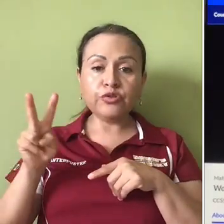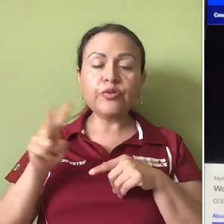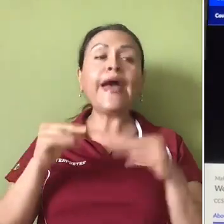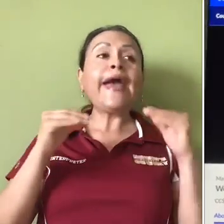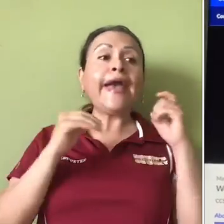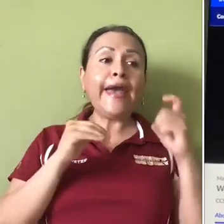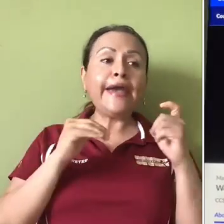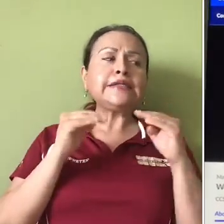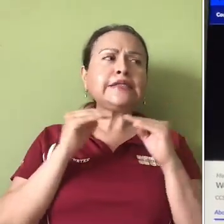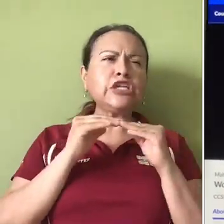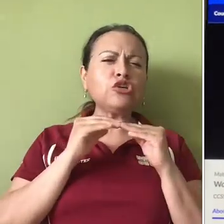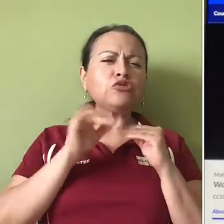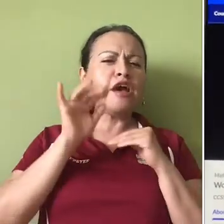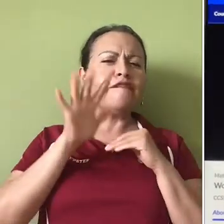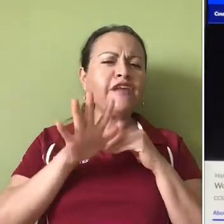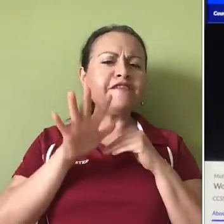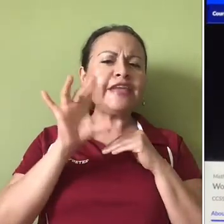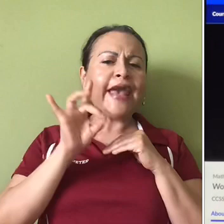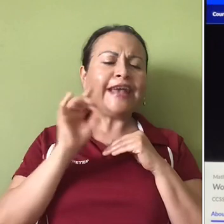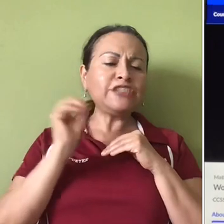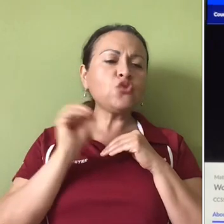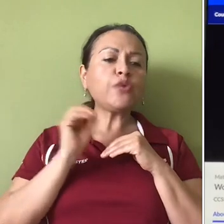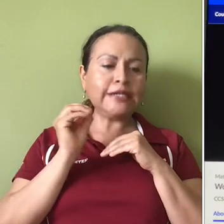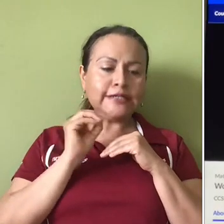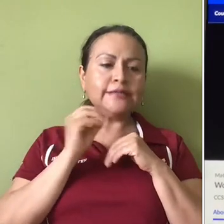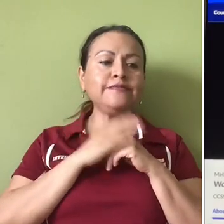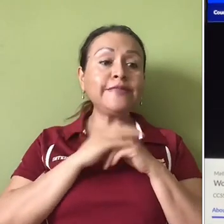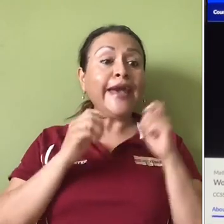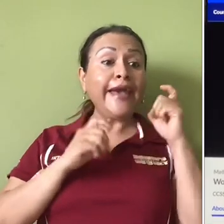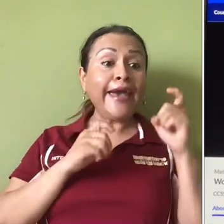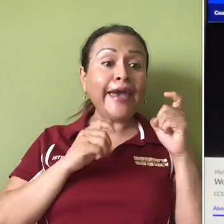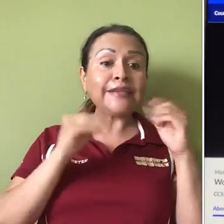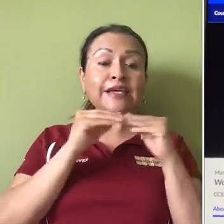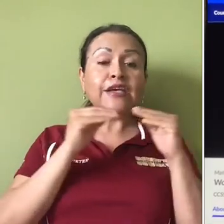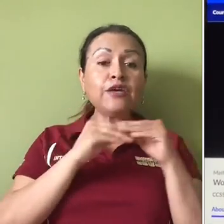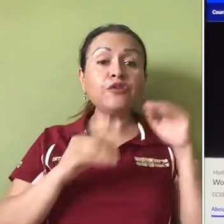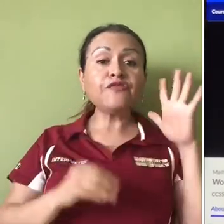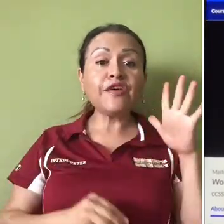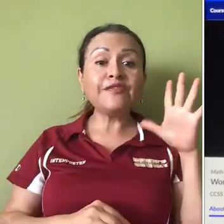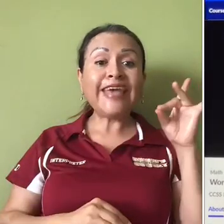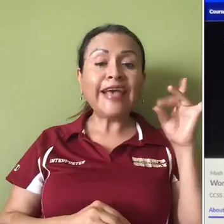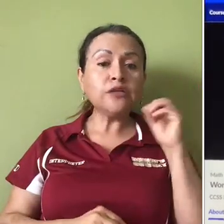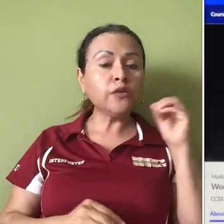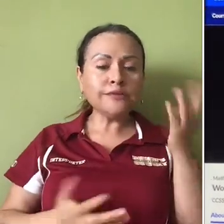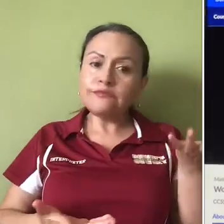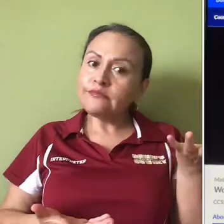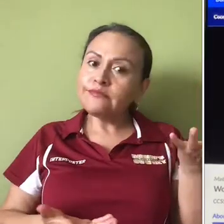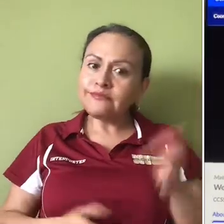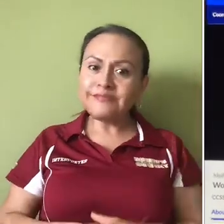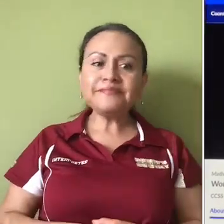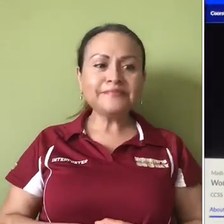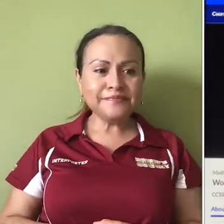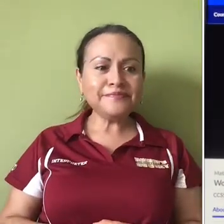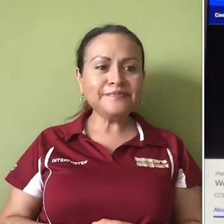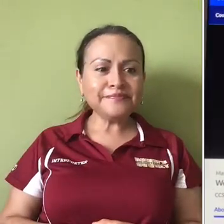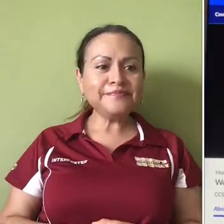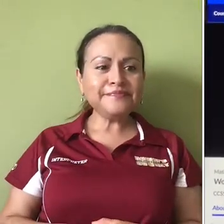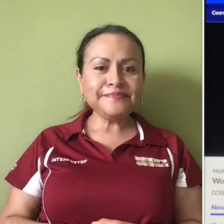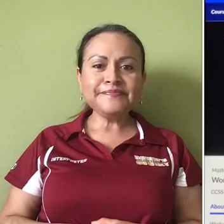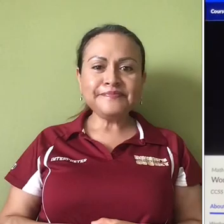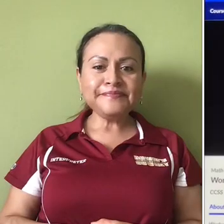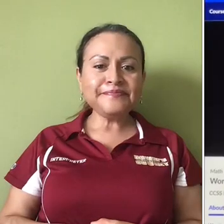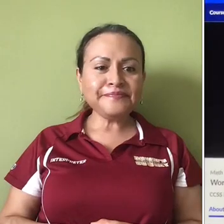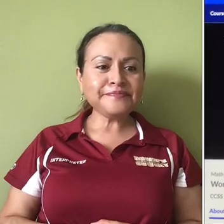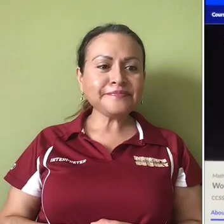to, 58 degrees. X is equal to 58 degrees. X is equal to